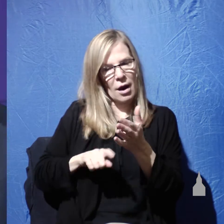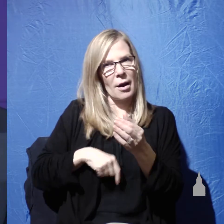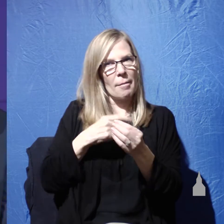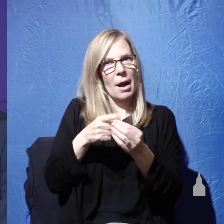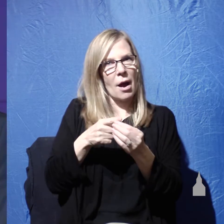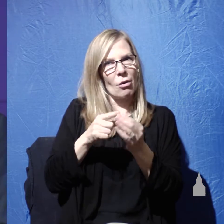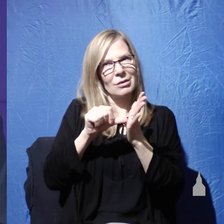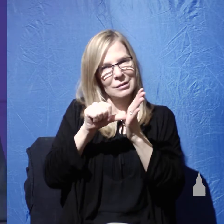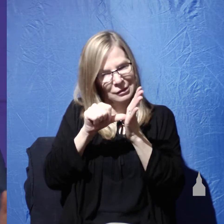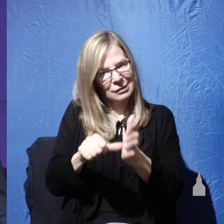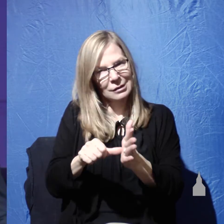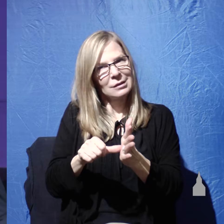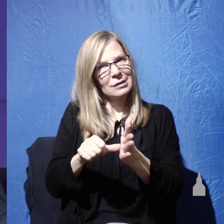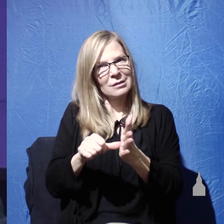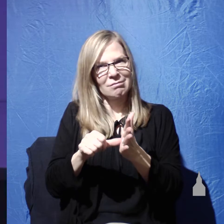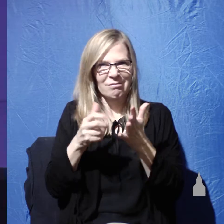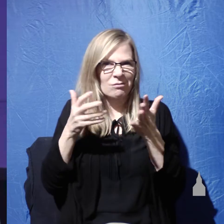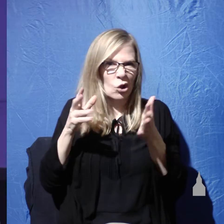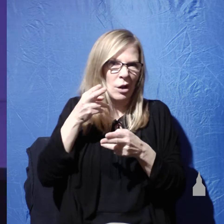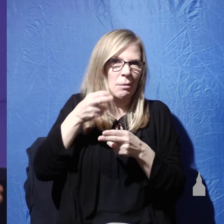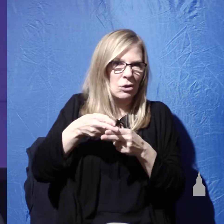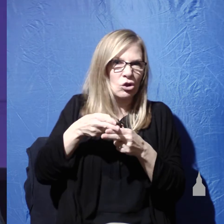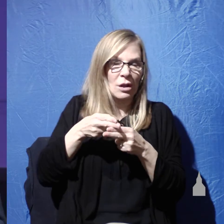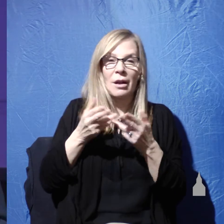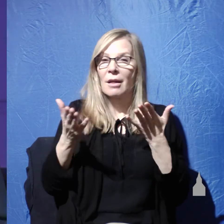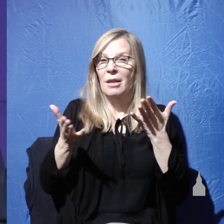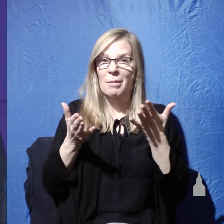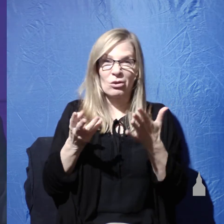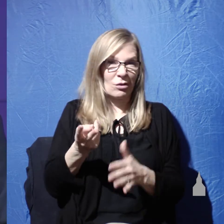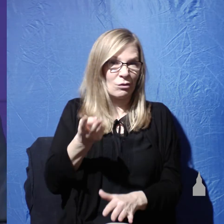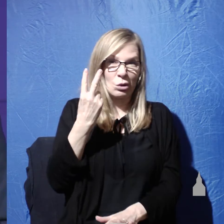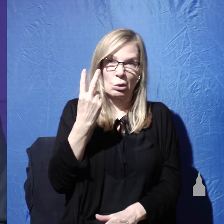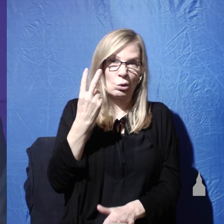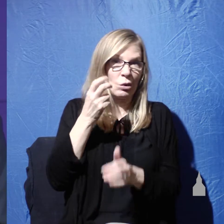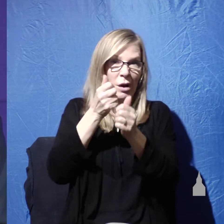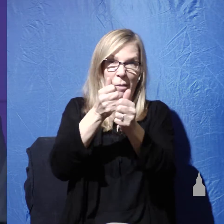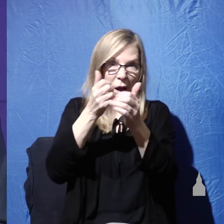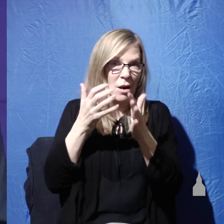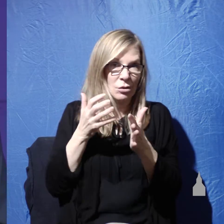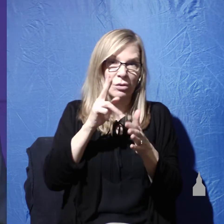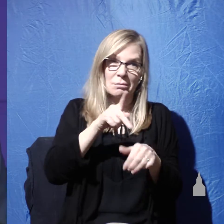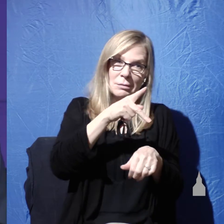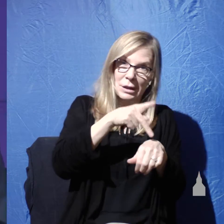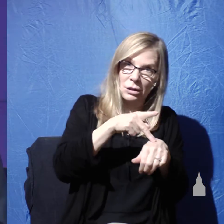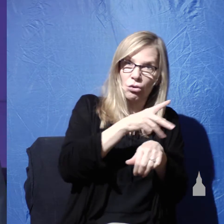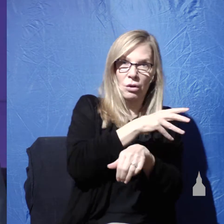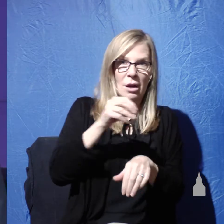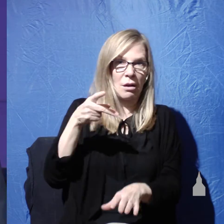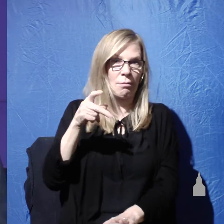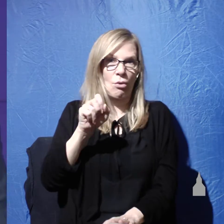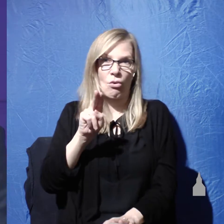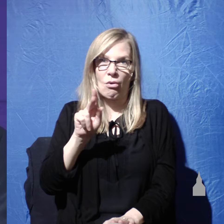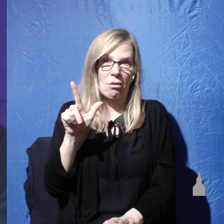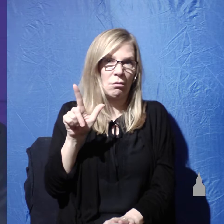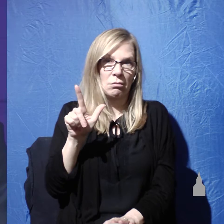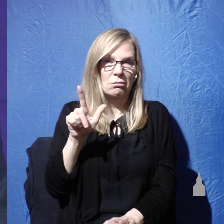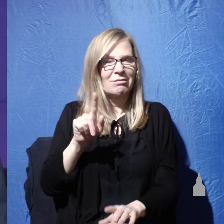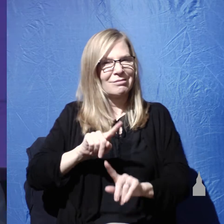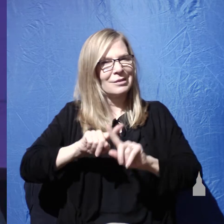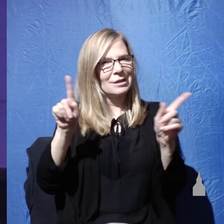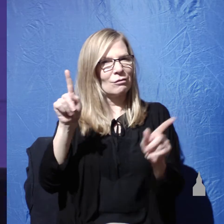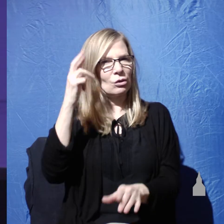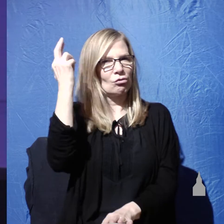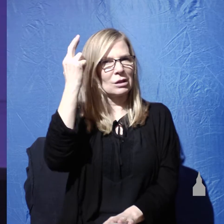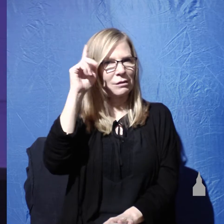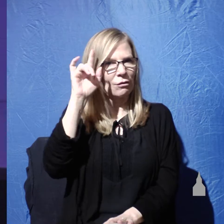about, emphasizing, as I've already mentioned, the ministry of only two apostles, Peter and Paul. And there's a definite reason